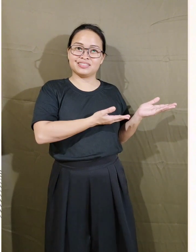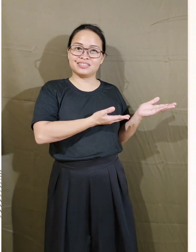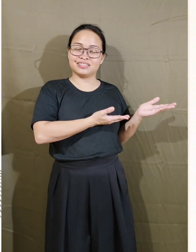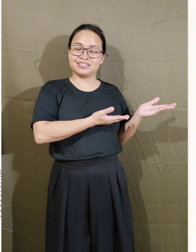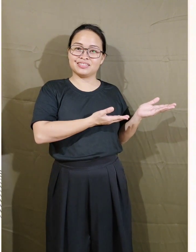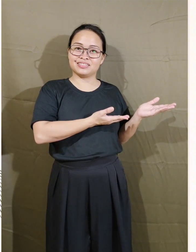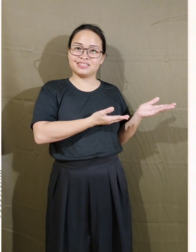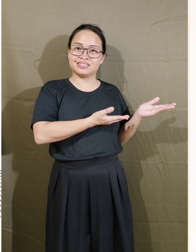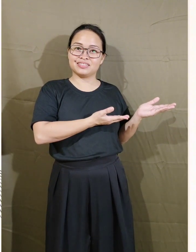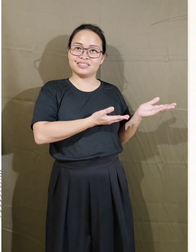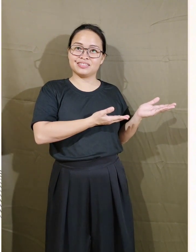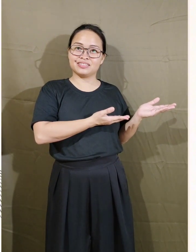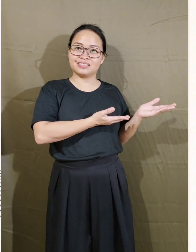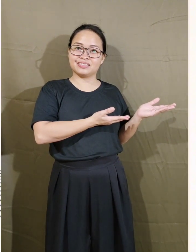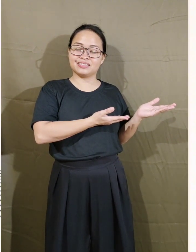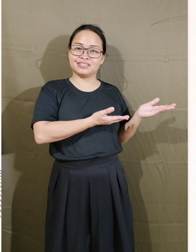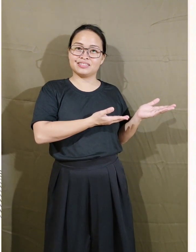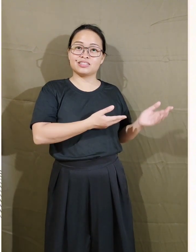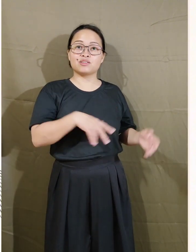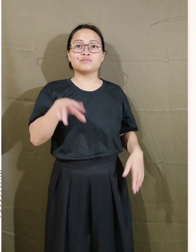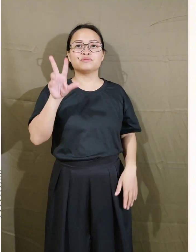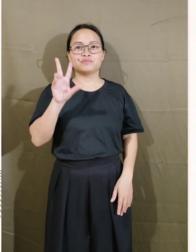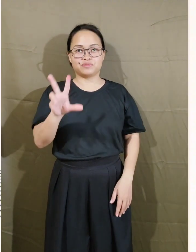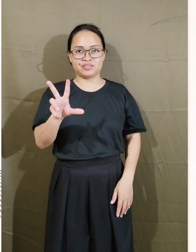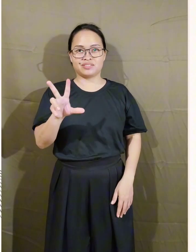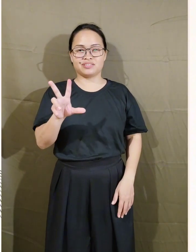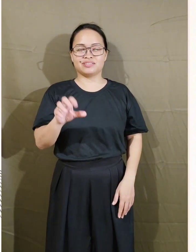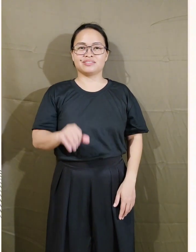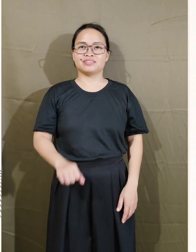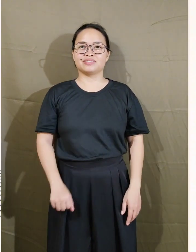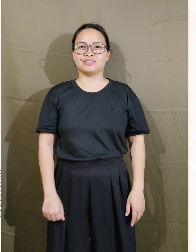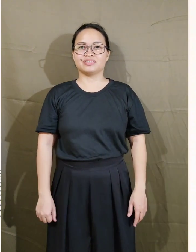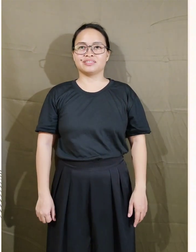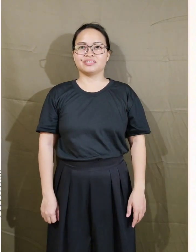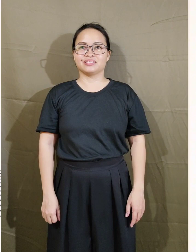Yes, we are left with 3.